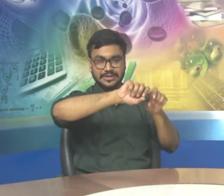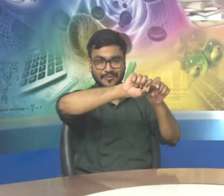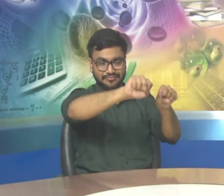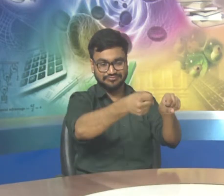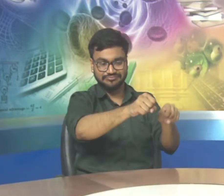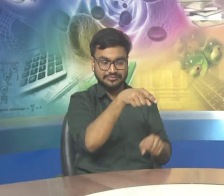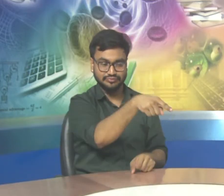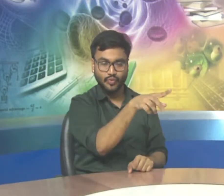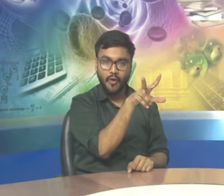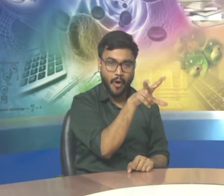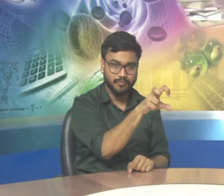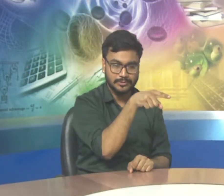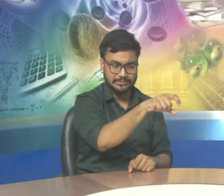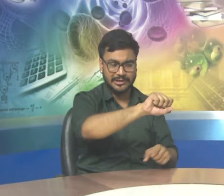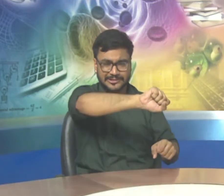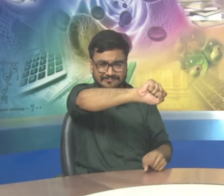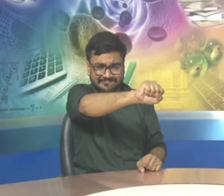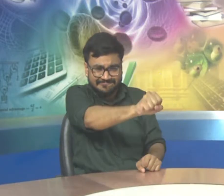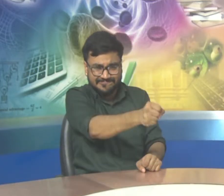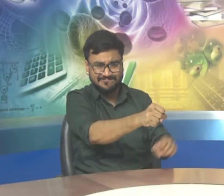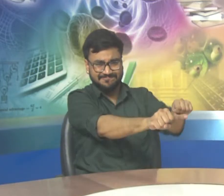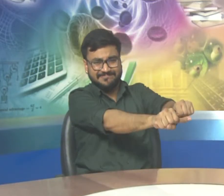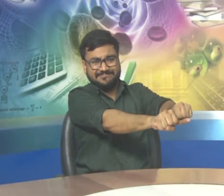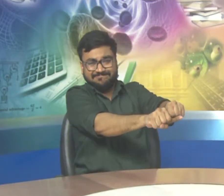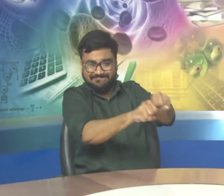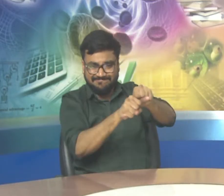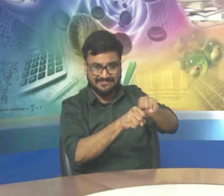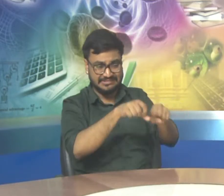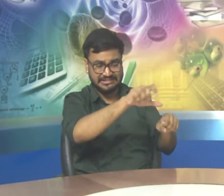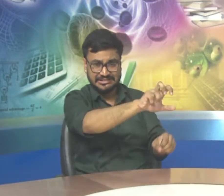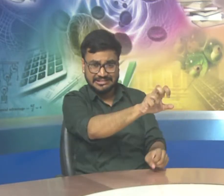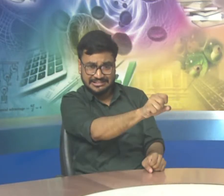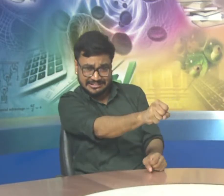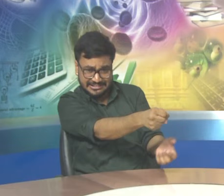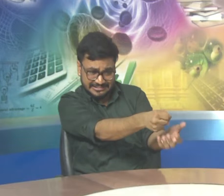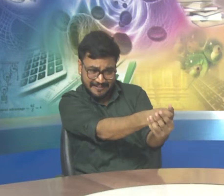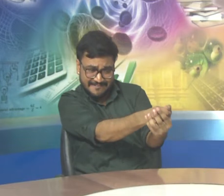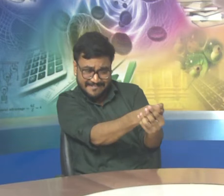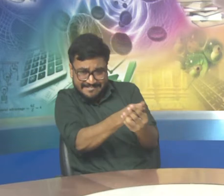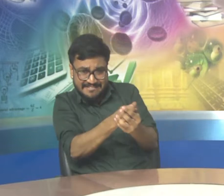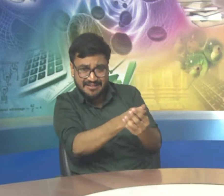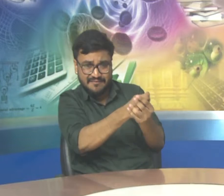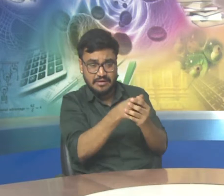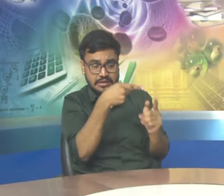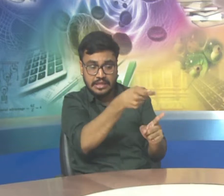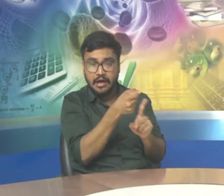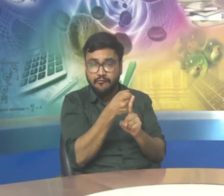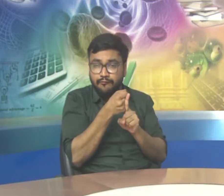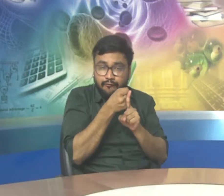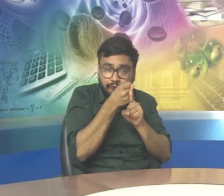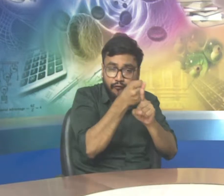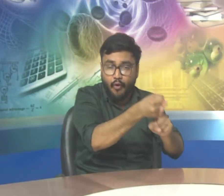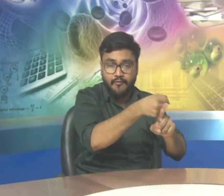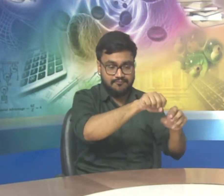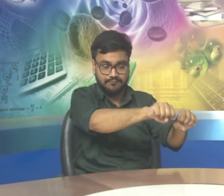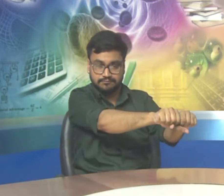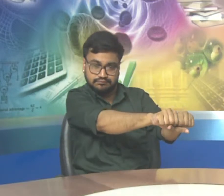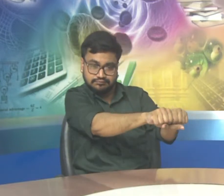And also pulling on a door handle that is locked where the bolt restricts